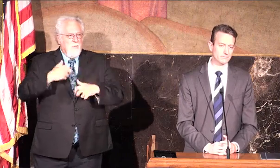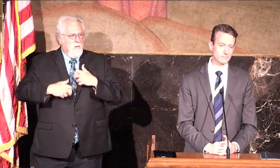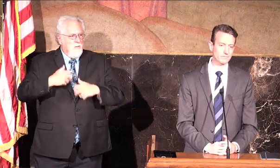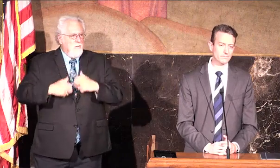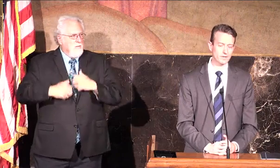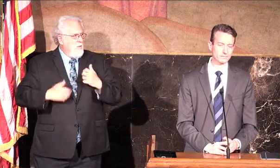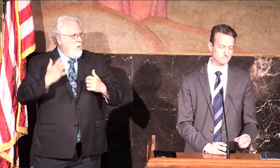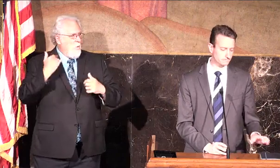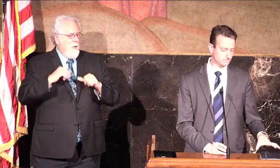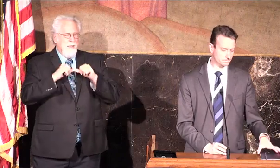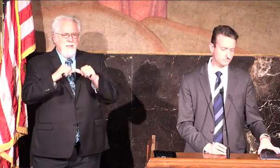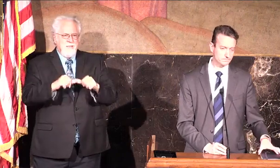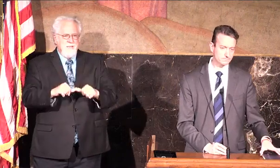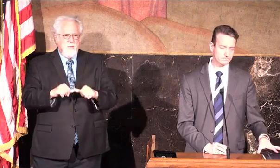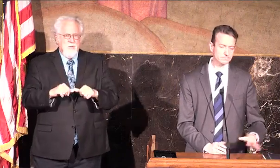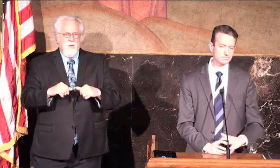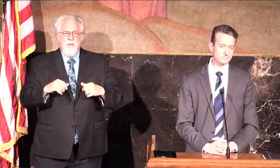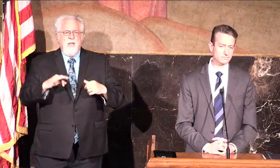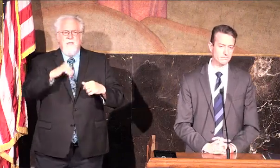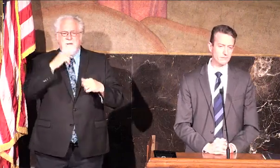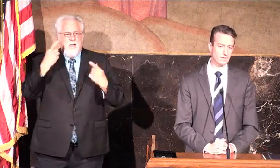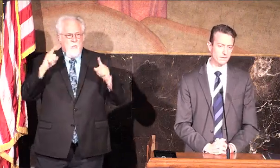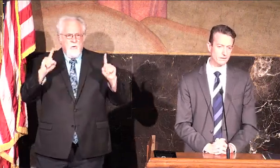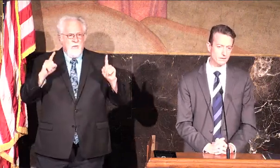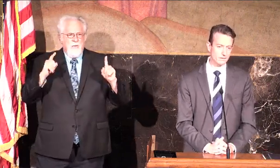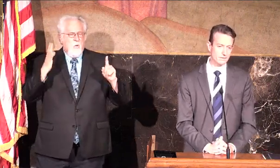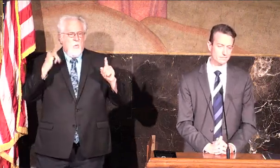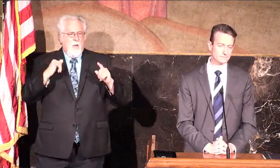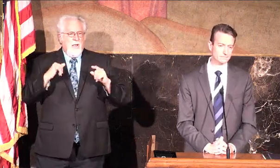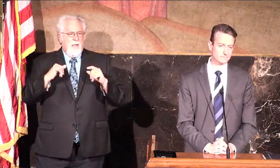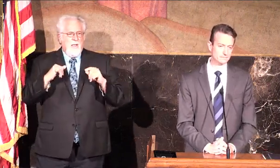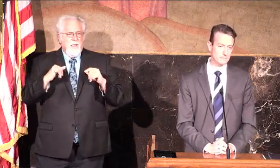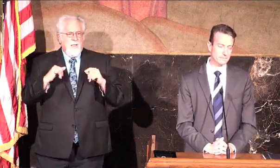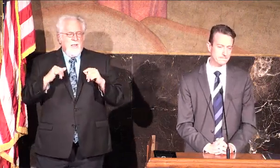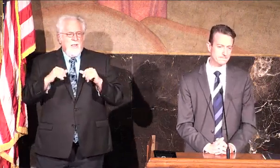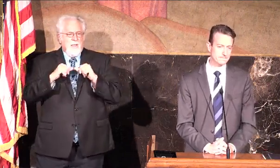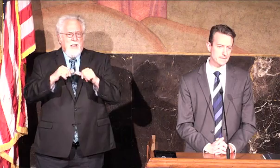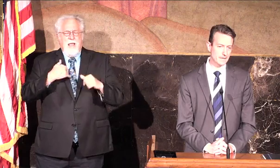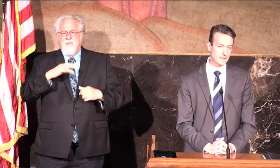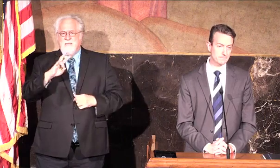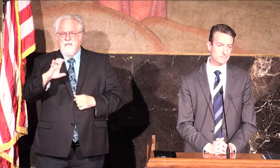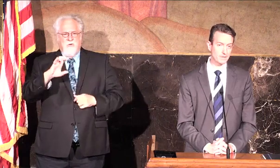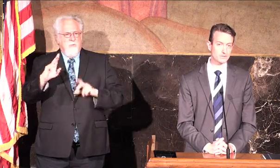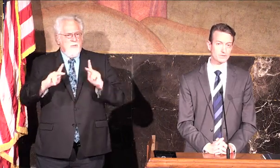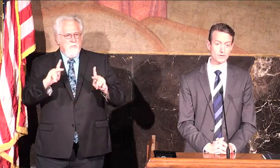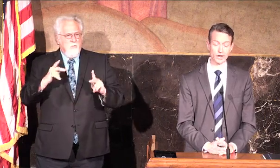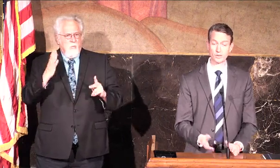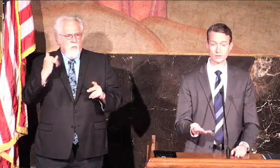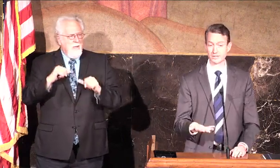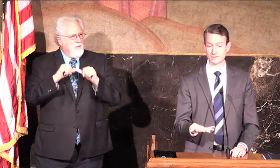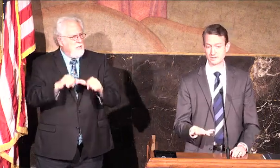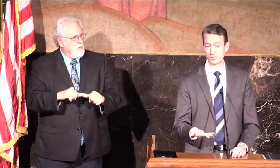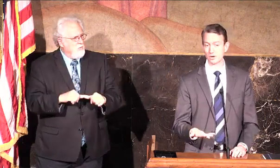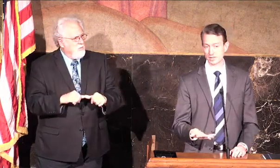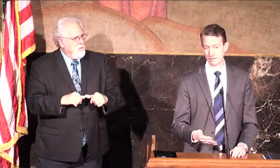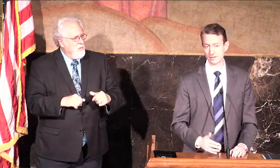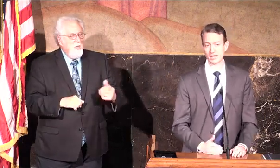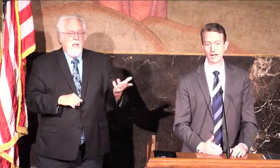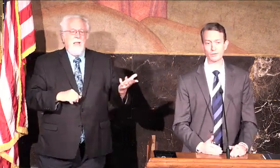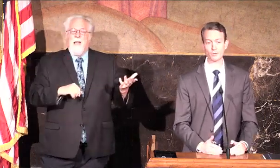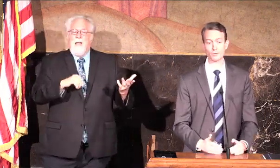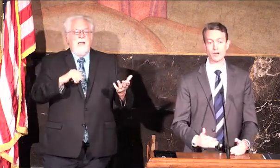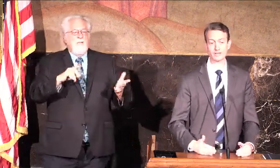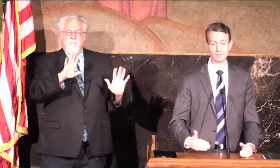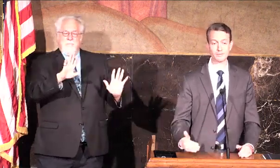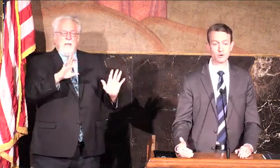It's not wasting. Yep. If it's not working, why do we continue these? We got 700 people, we got all this money. Why continue? So I wouldn't grant that it's not working.